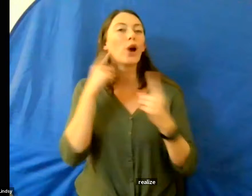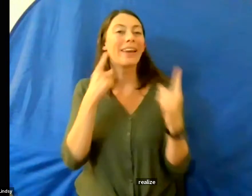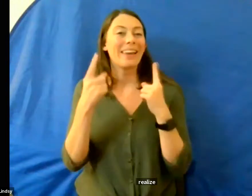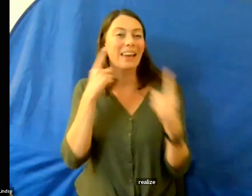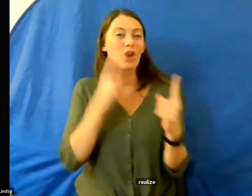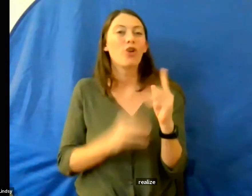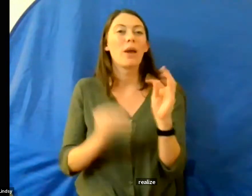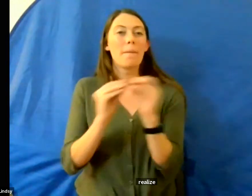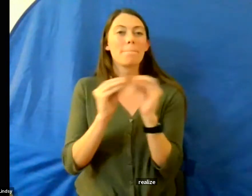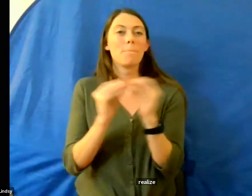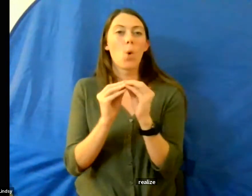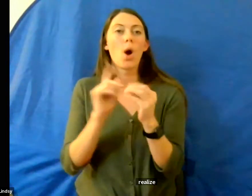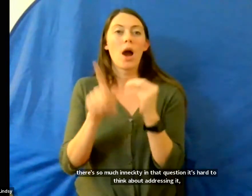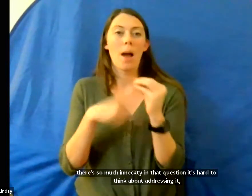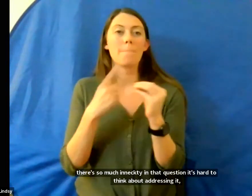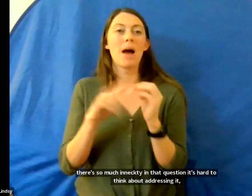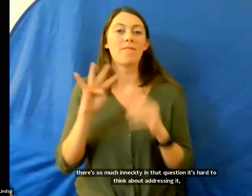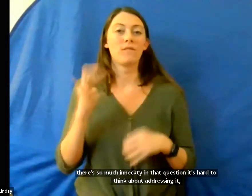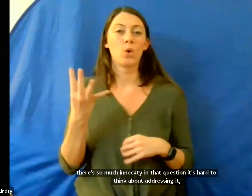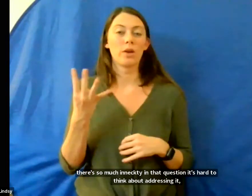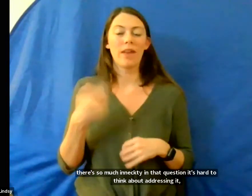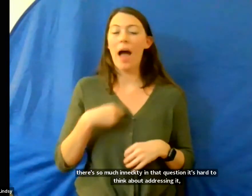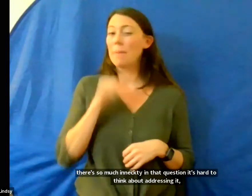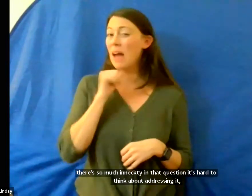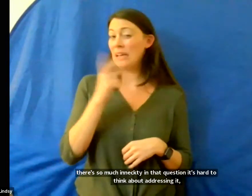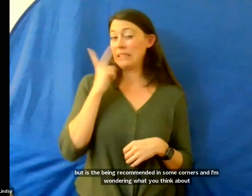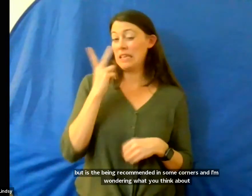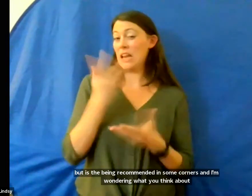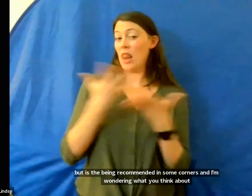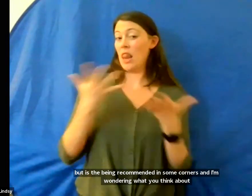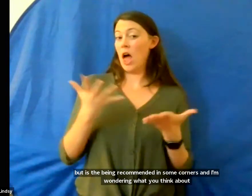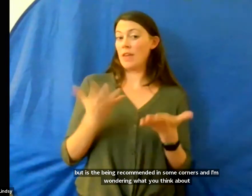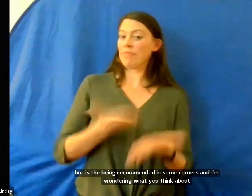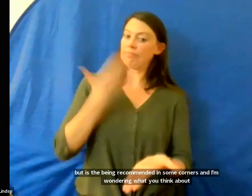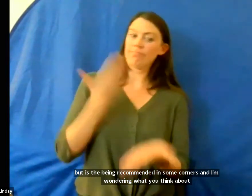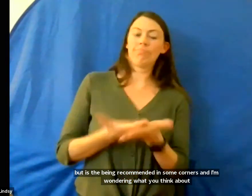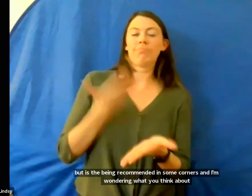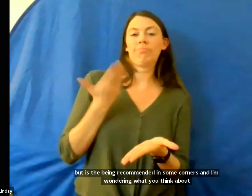much convincing evidence that has a benefit. I think boosters,